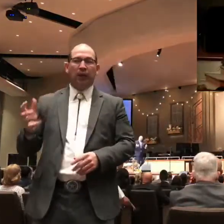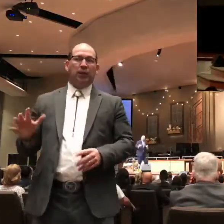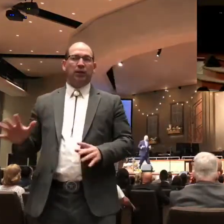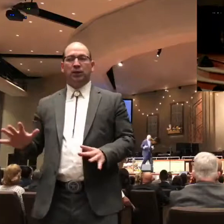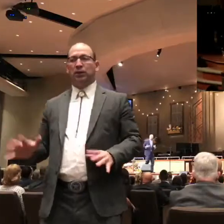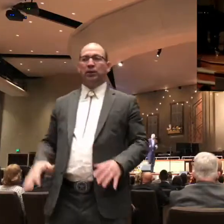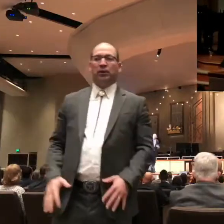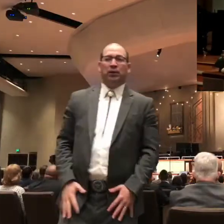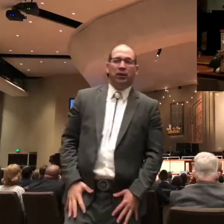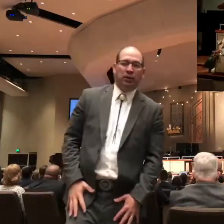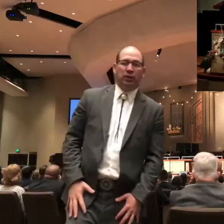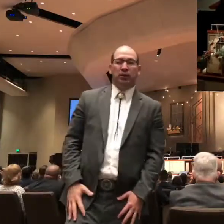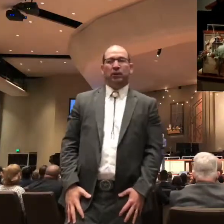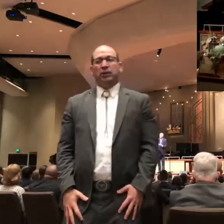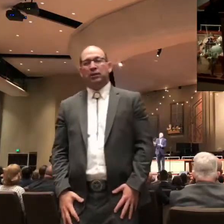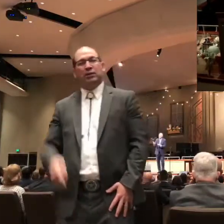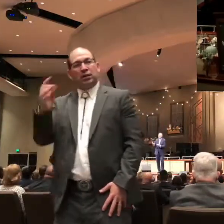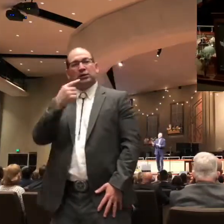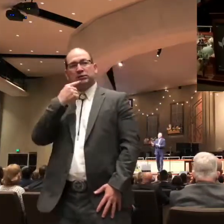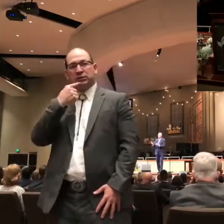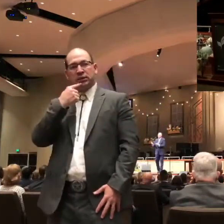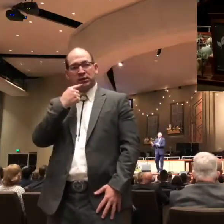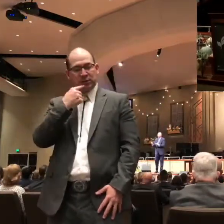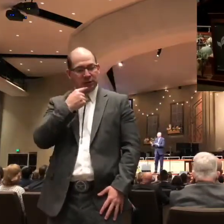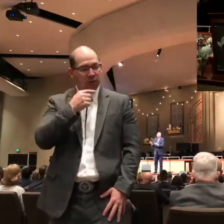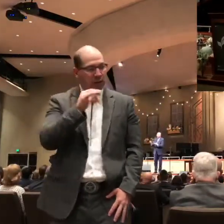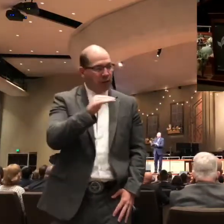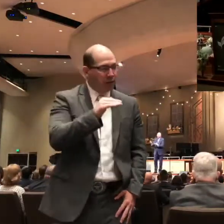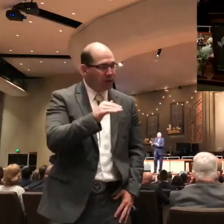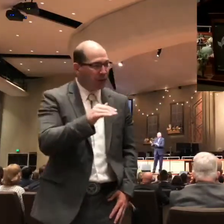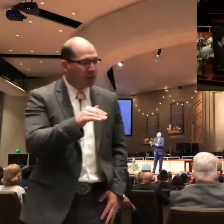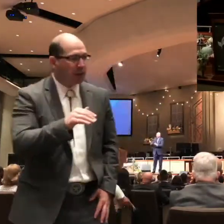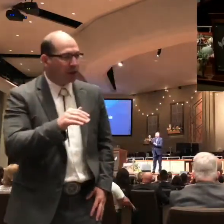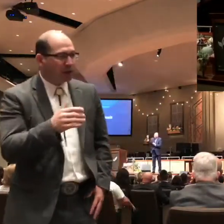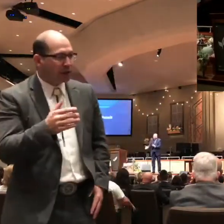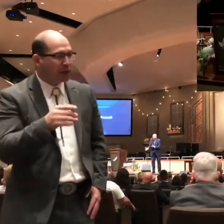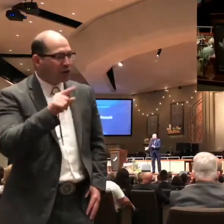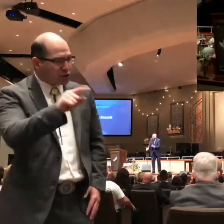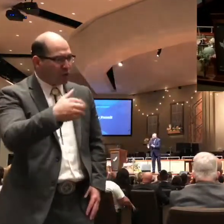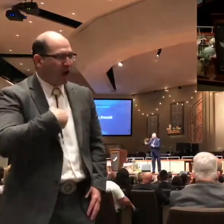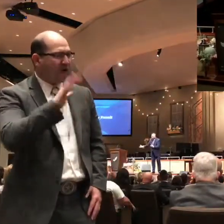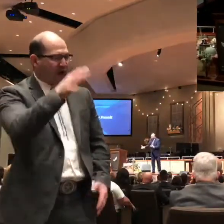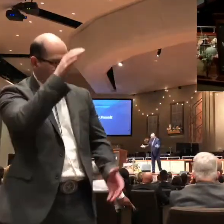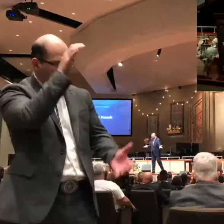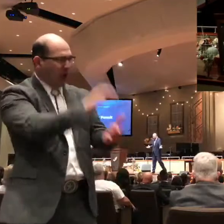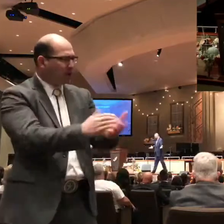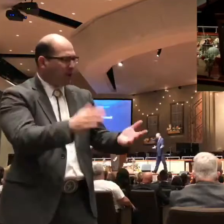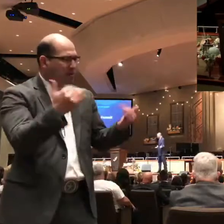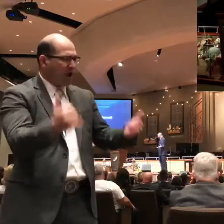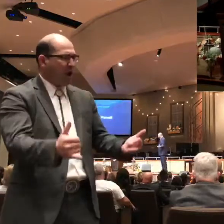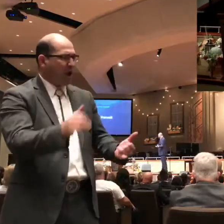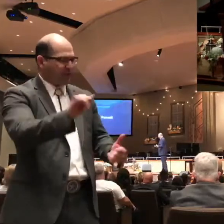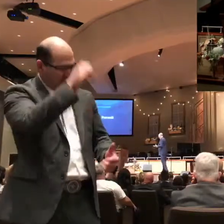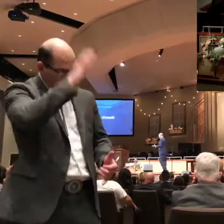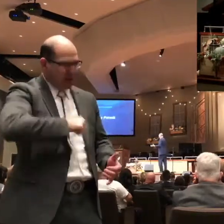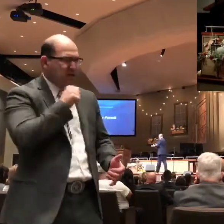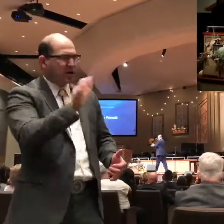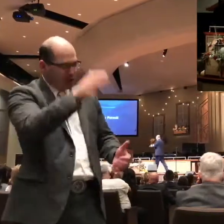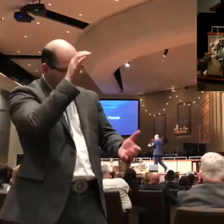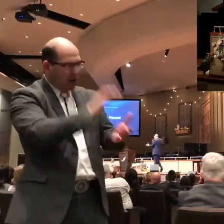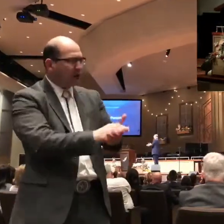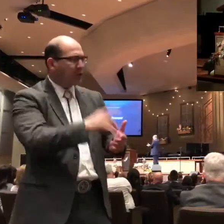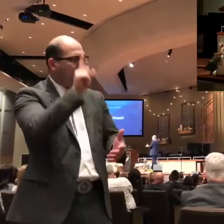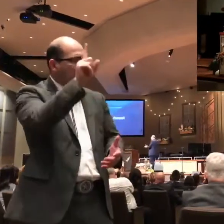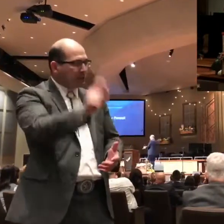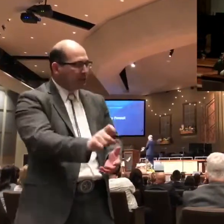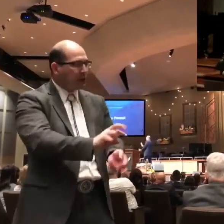me look good. But God says to the woman at the well, Jesus said, you've had five husbands. The one you have now is not your husband. At some